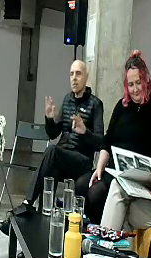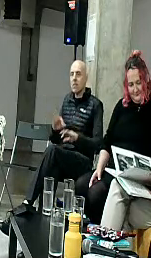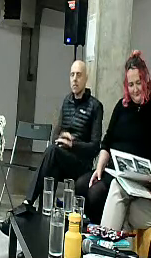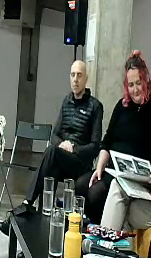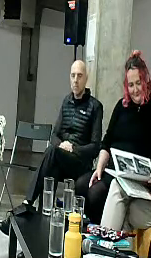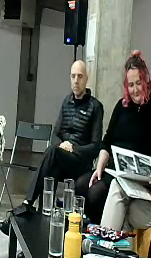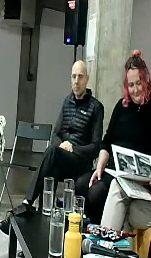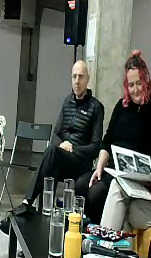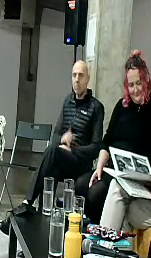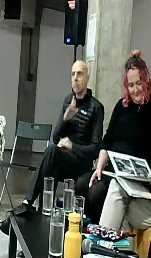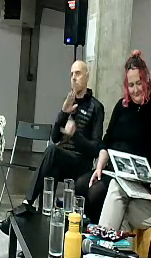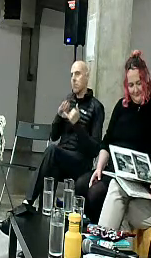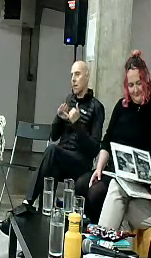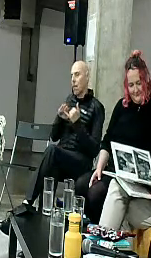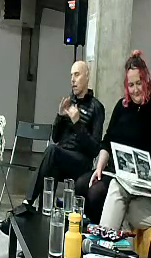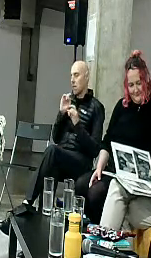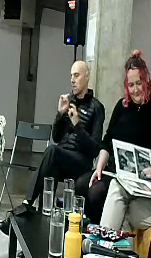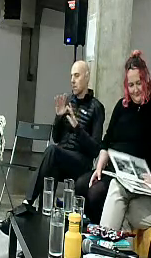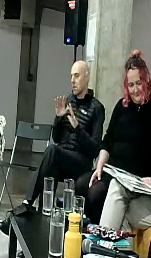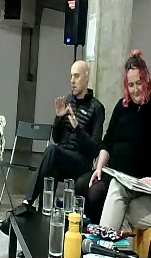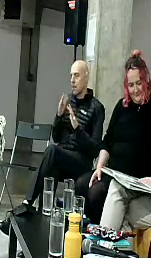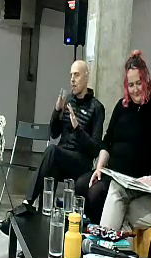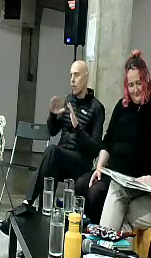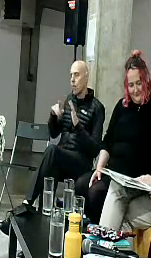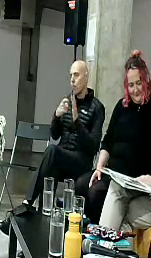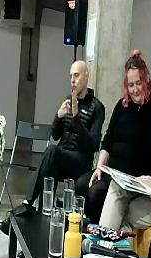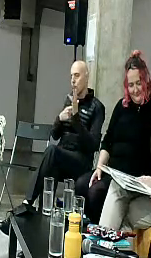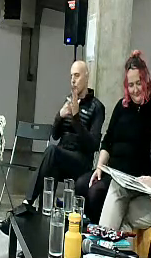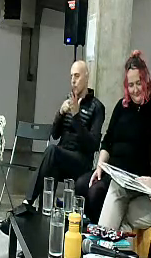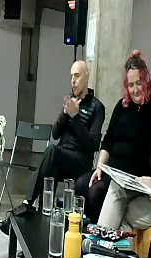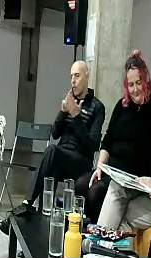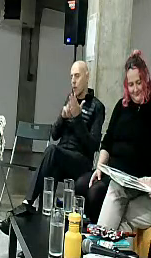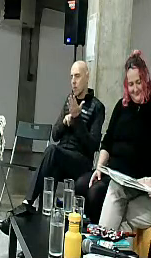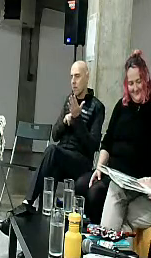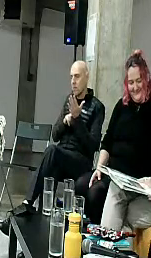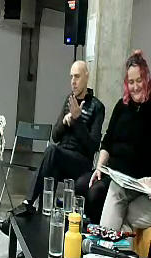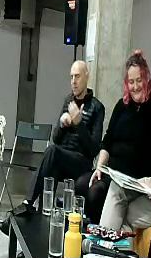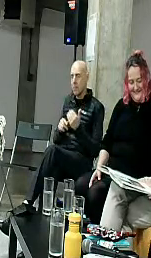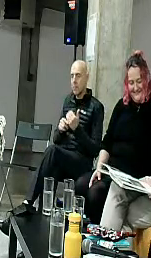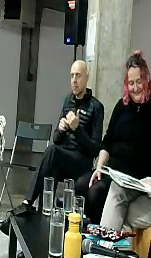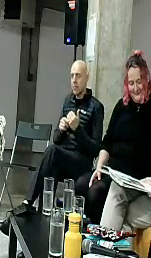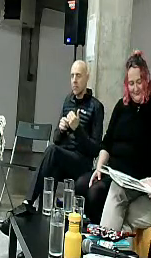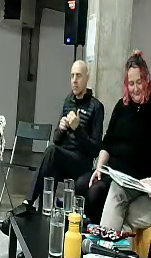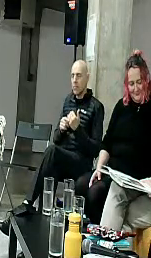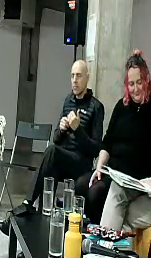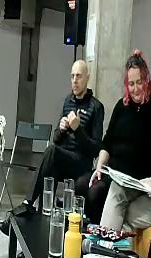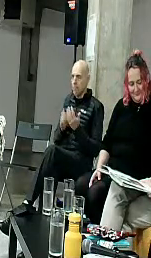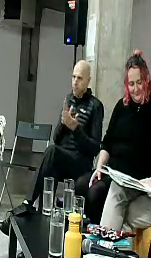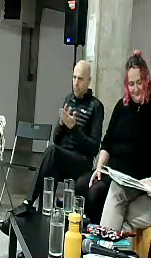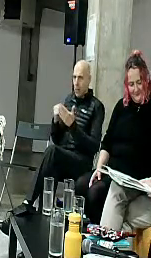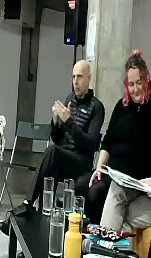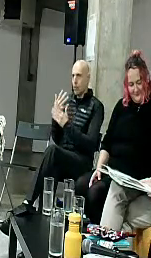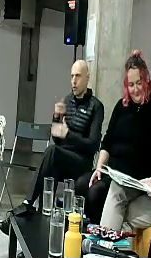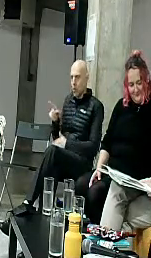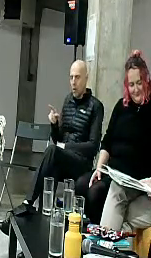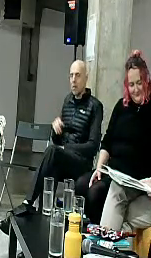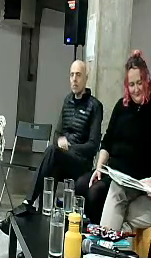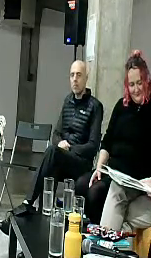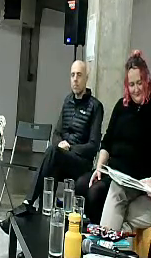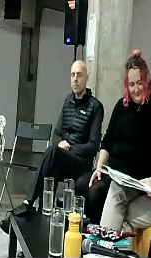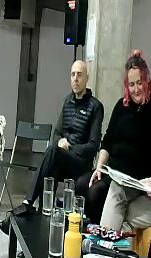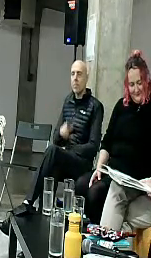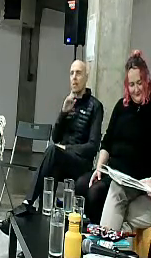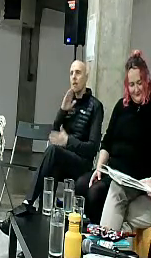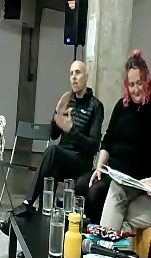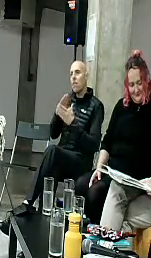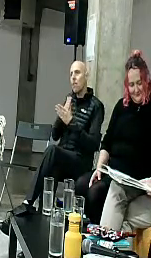And then the last one is from Rowan, who was very mature for his age. The first time I met Jack,